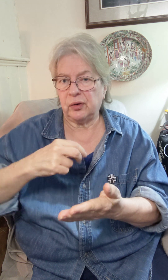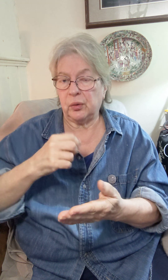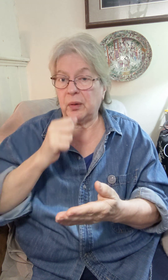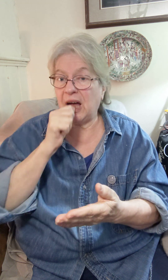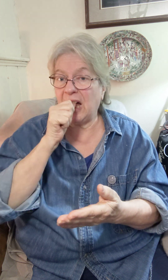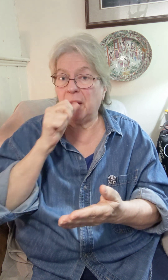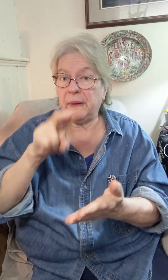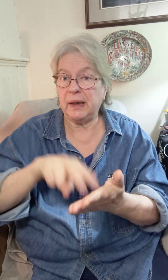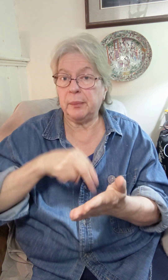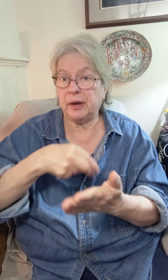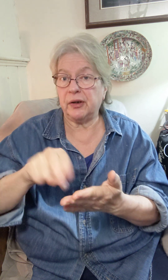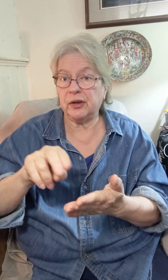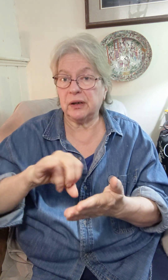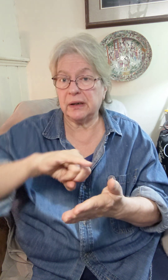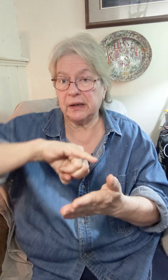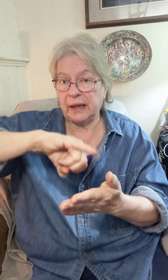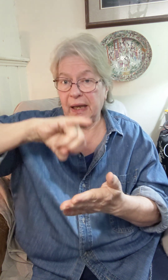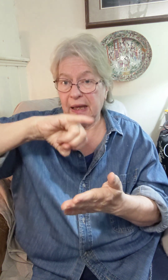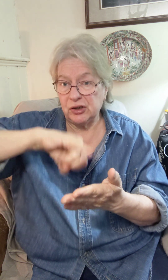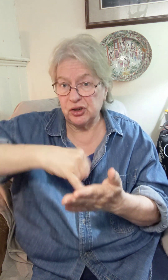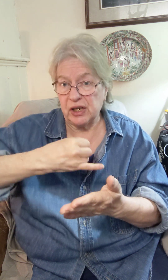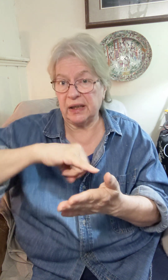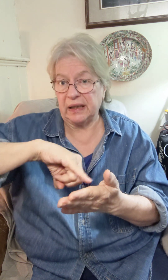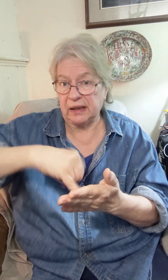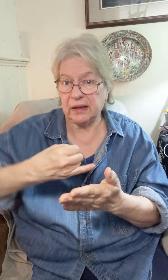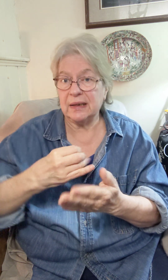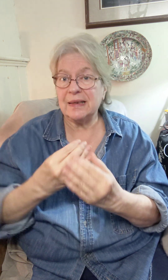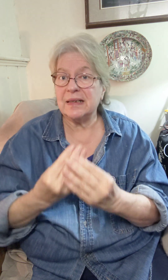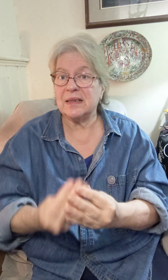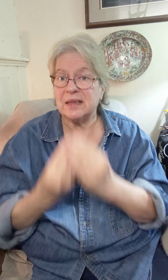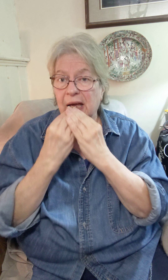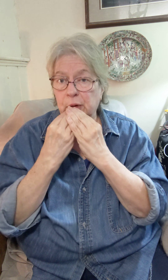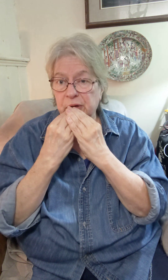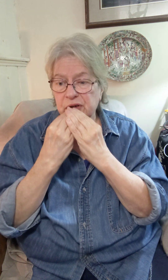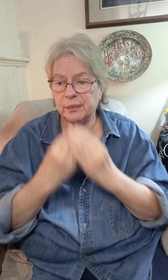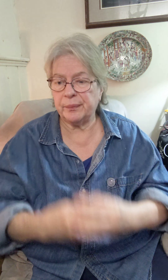So peanut butter, jelly, sandwich.